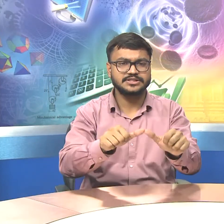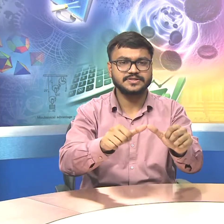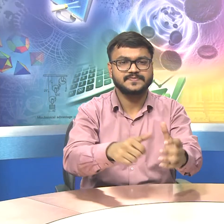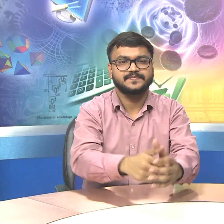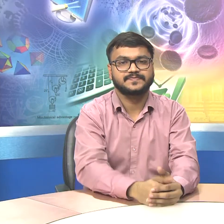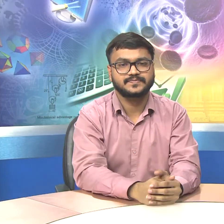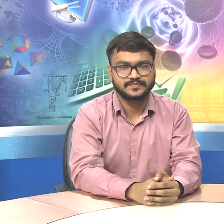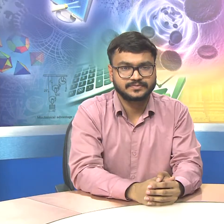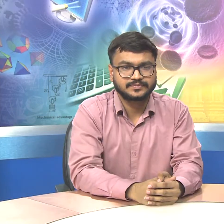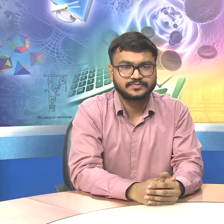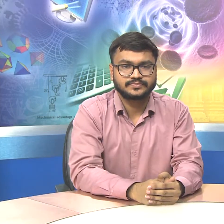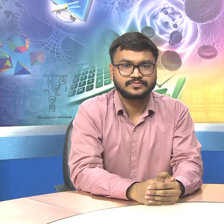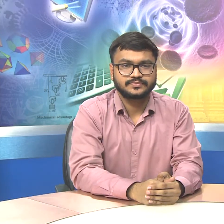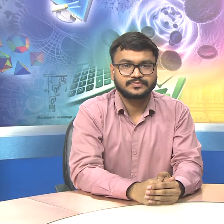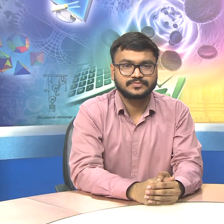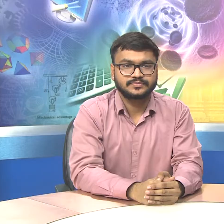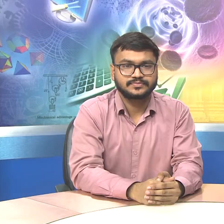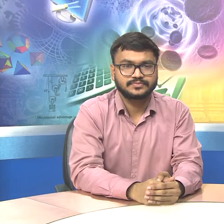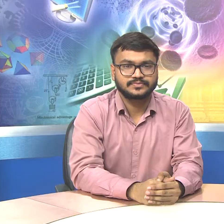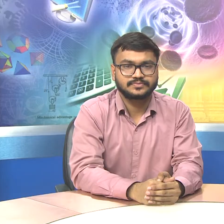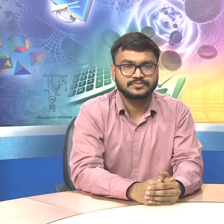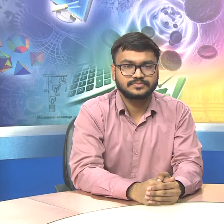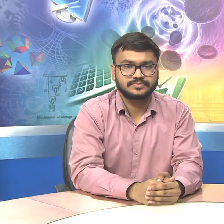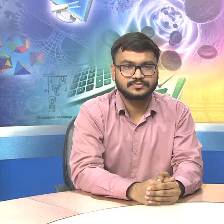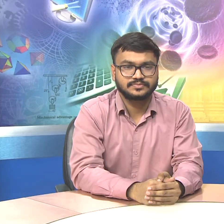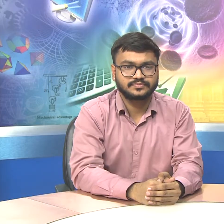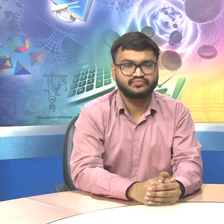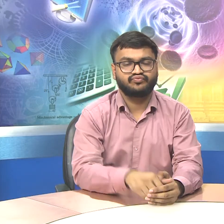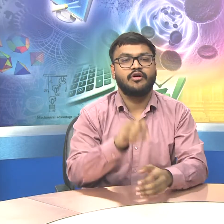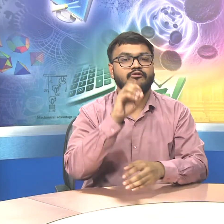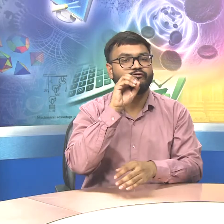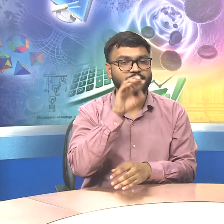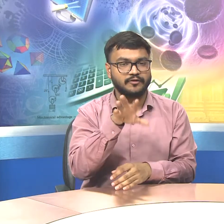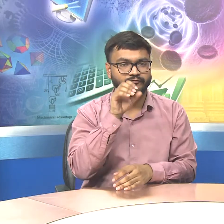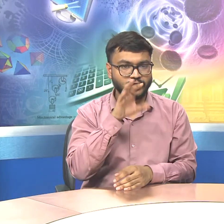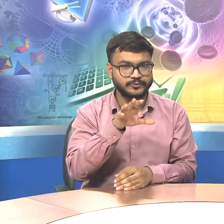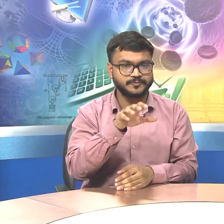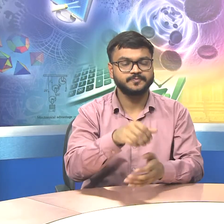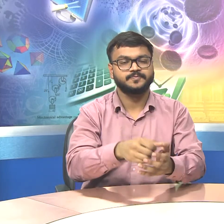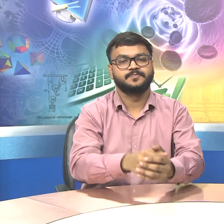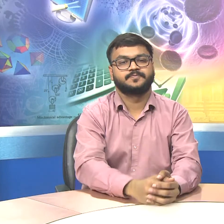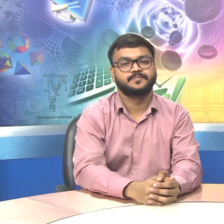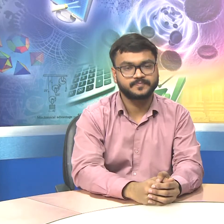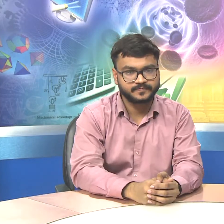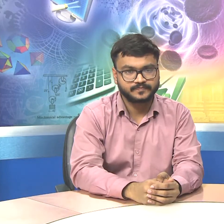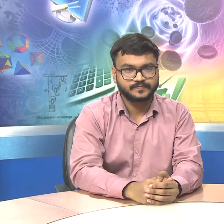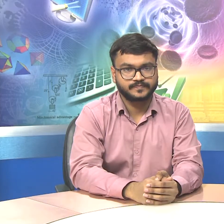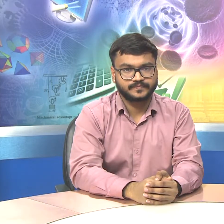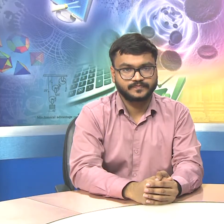I study class 10th in NIOS, and the answer is simple sentences.